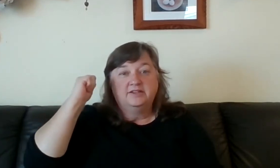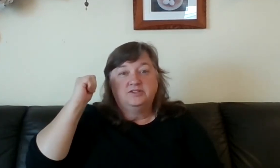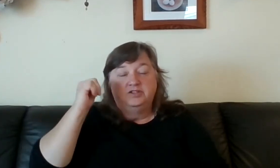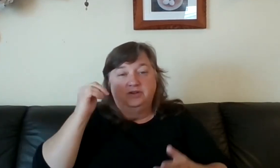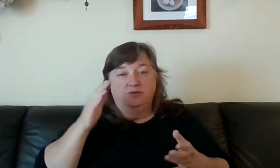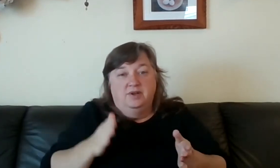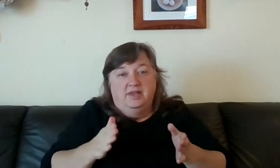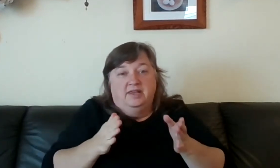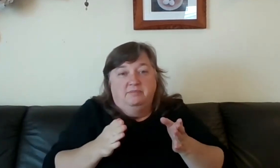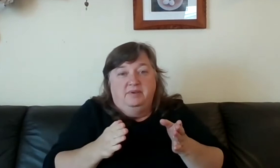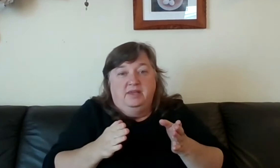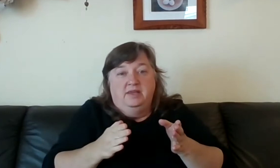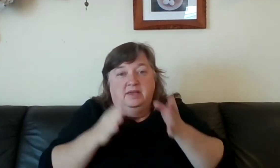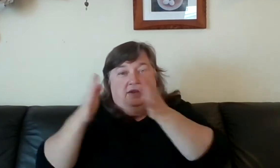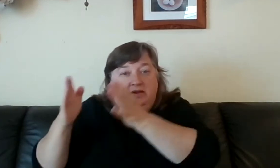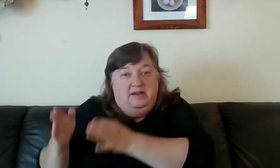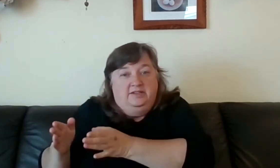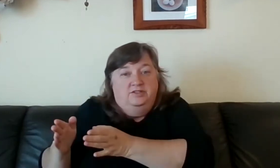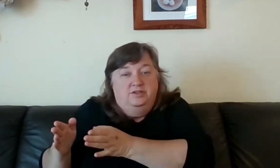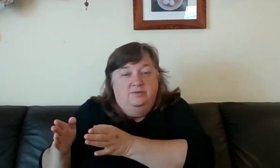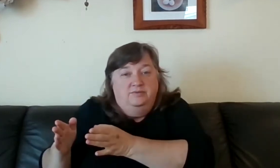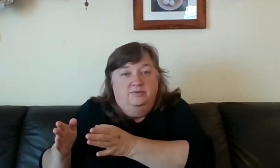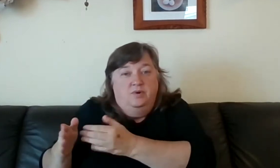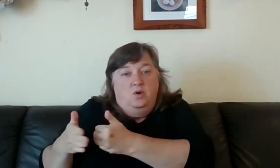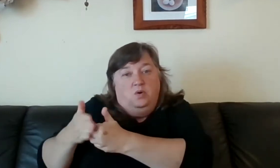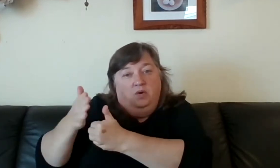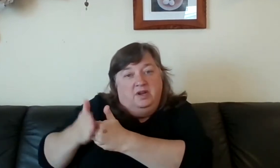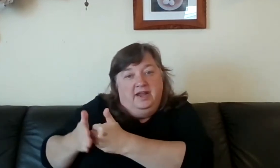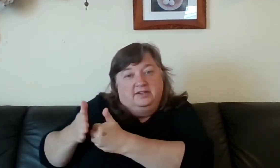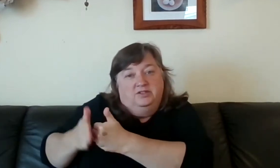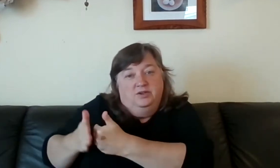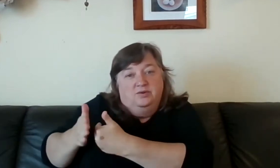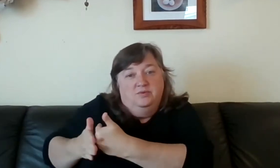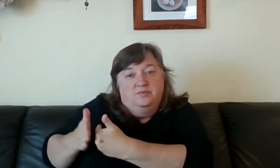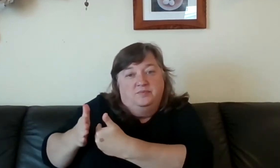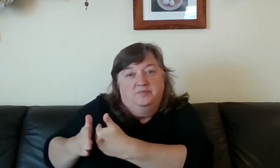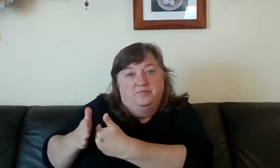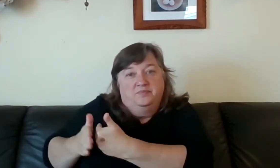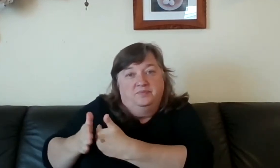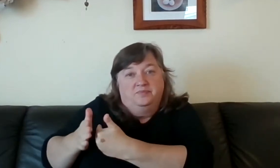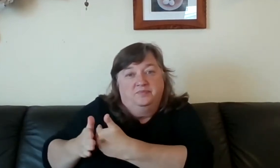next to, can be next to, or next to,